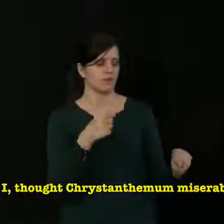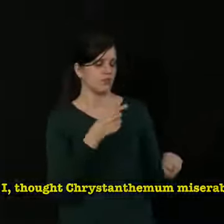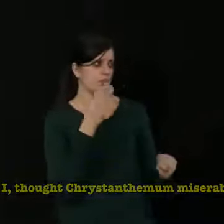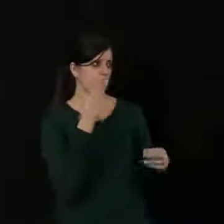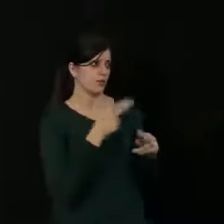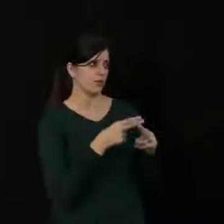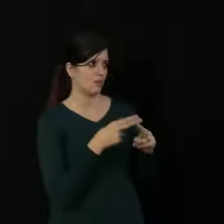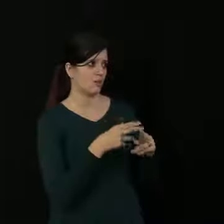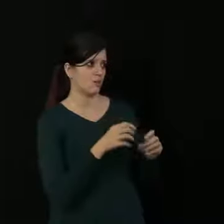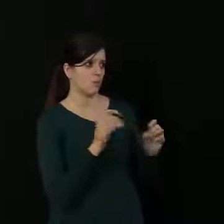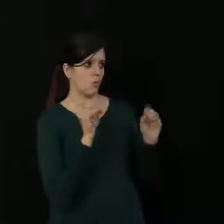miserably.